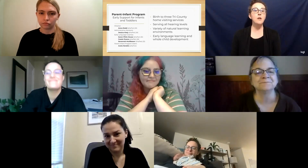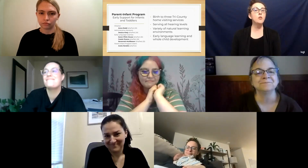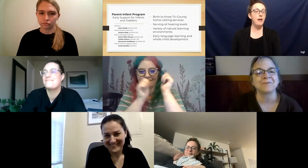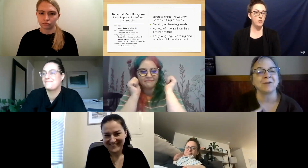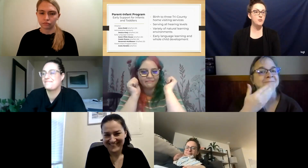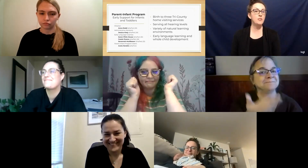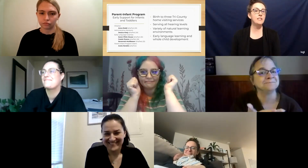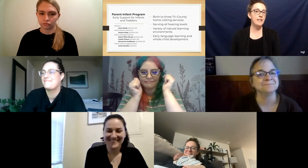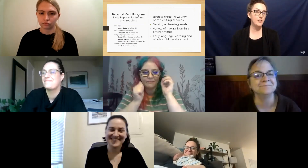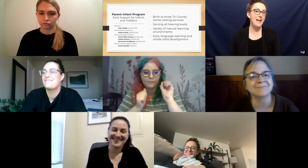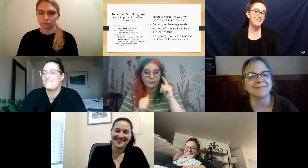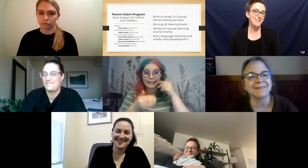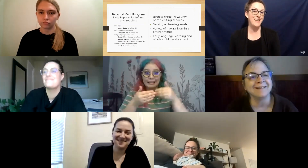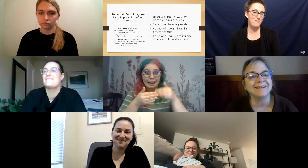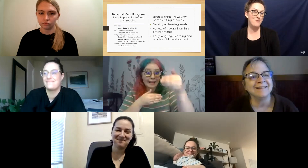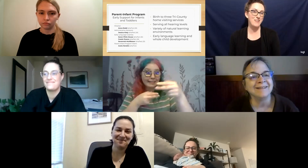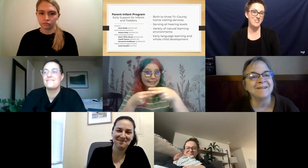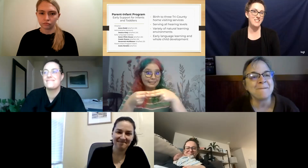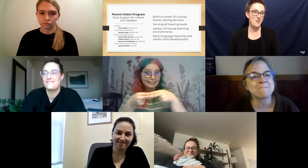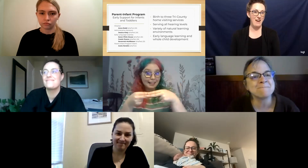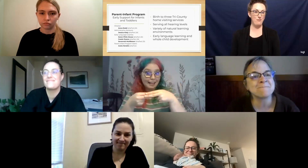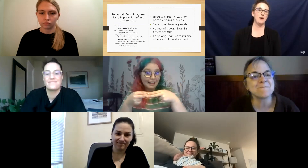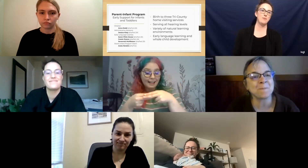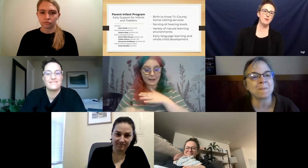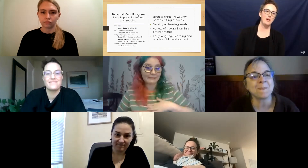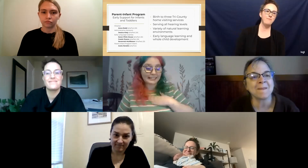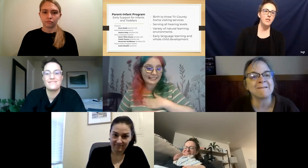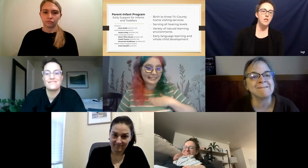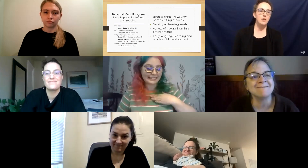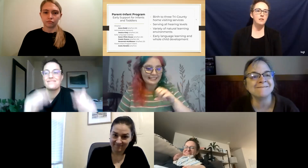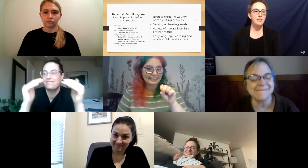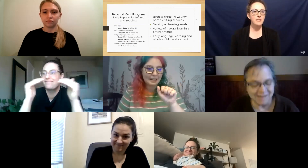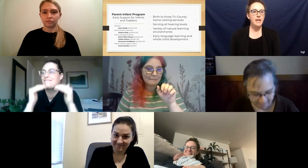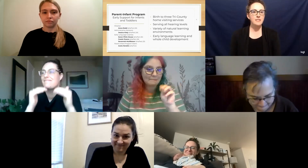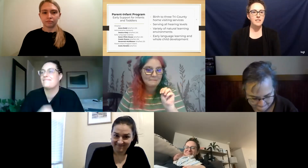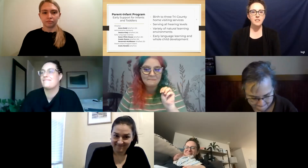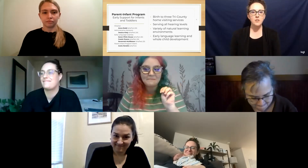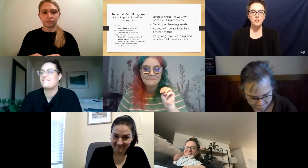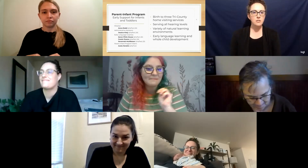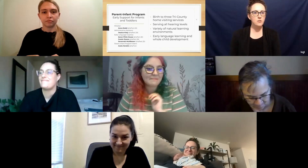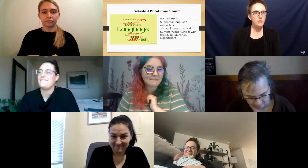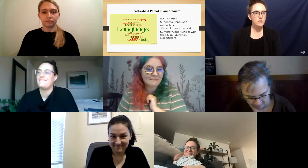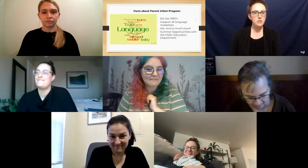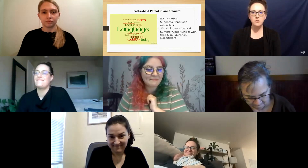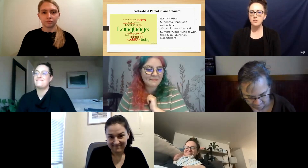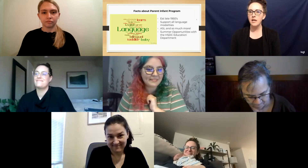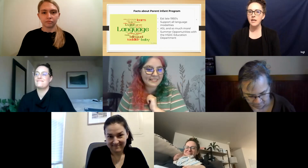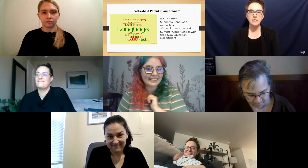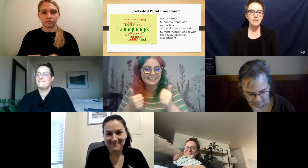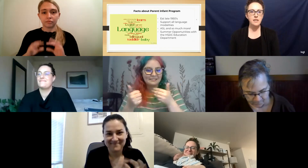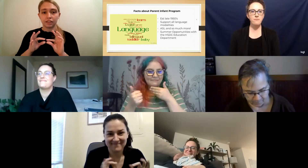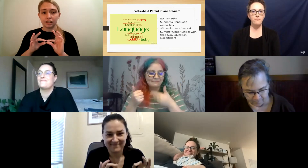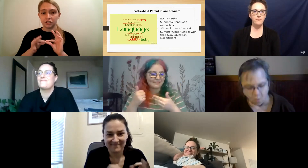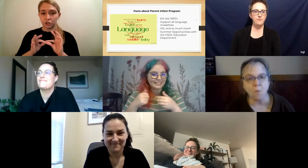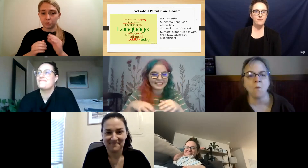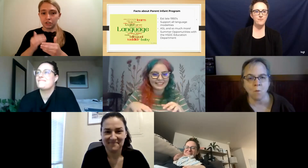And you'll have an opportunity later to ask us any more questions that you have about our program. Cassie here, can you switch the slides,